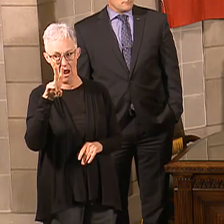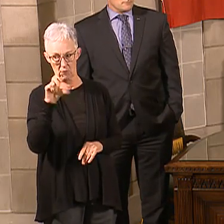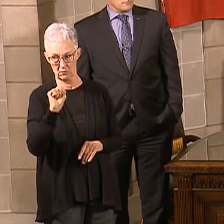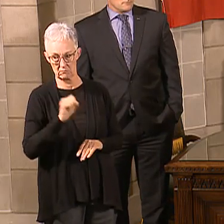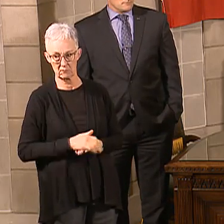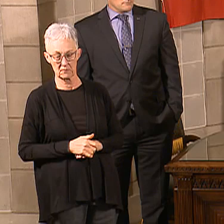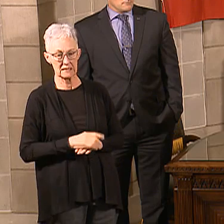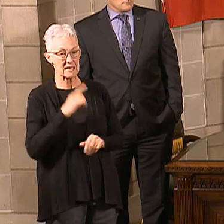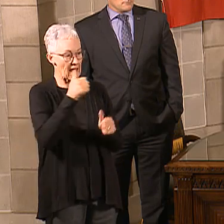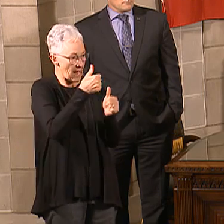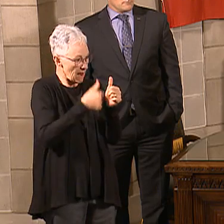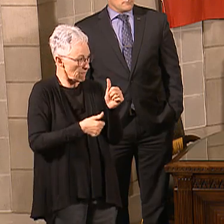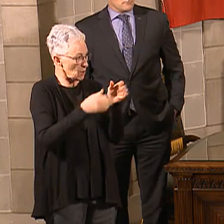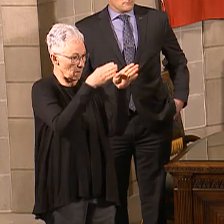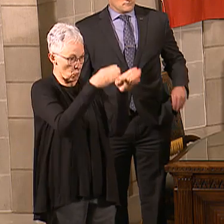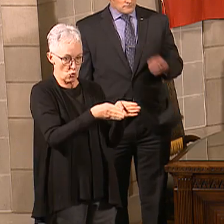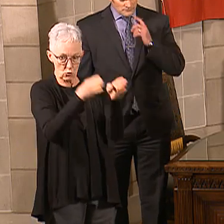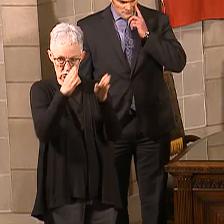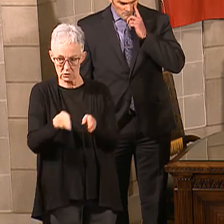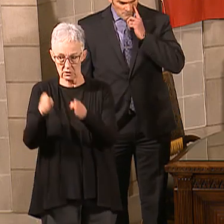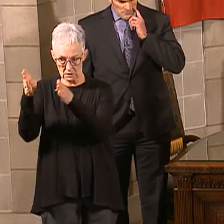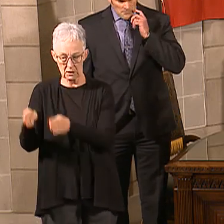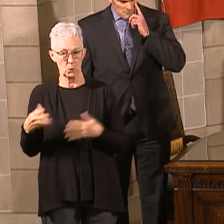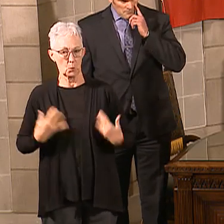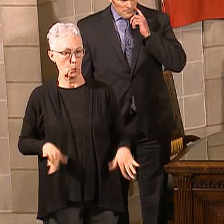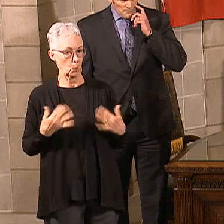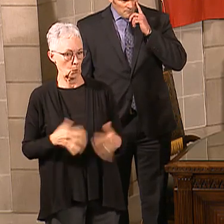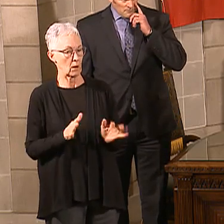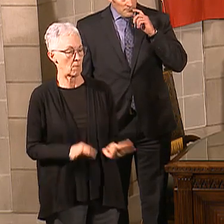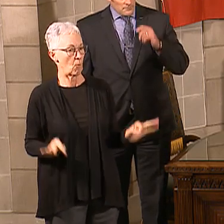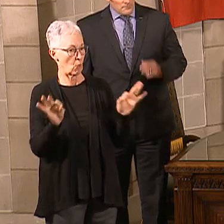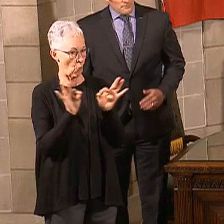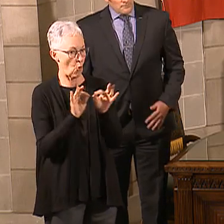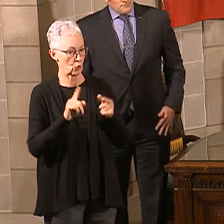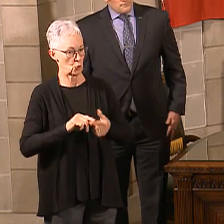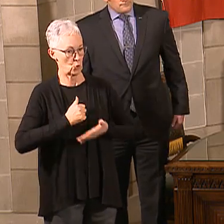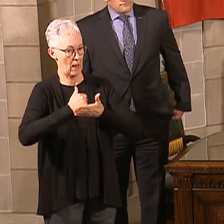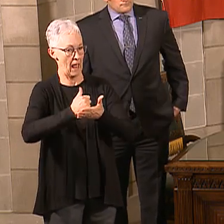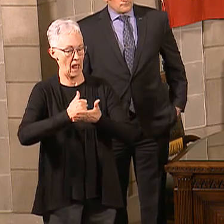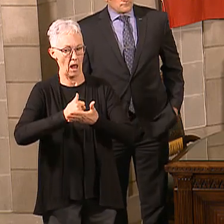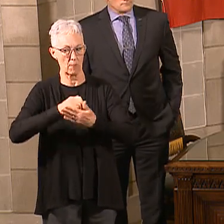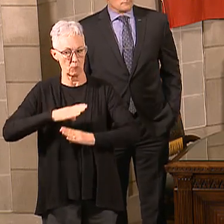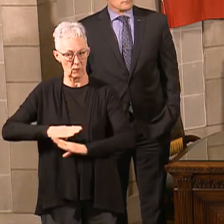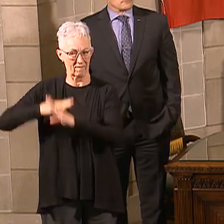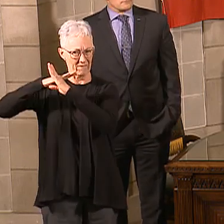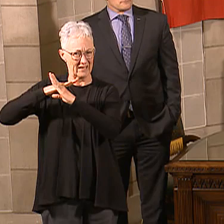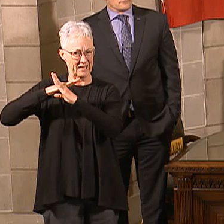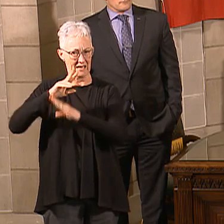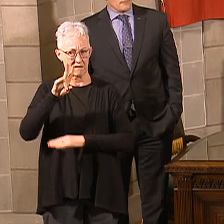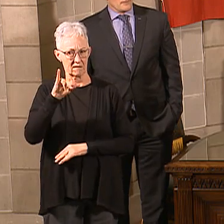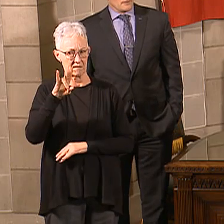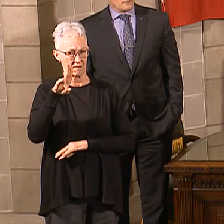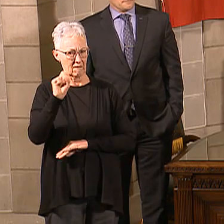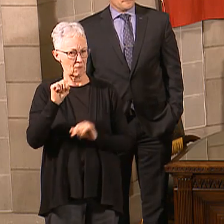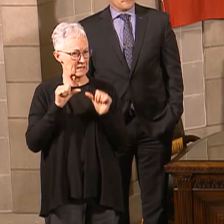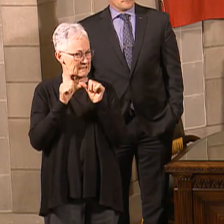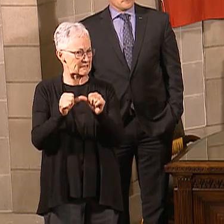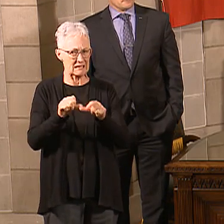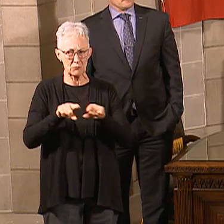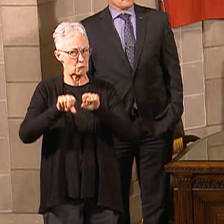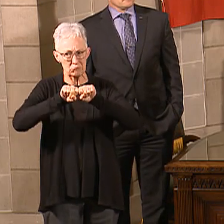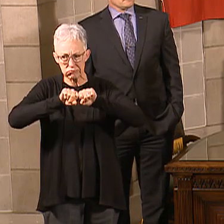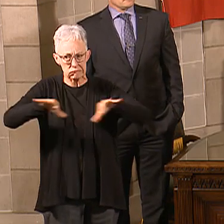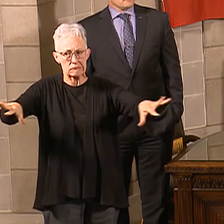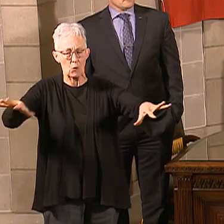a role in making sure we slow the spread of this virus. And again, the point of this is to make sure that we protect the